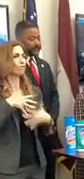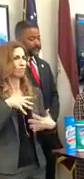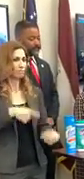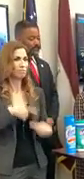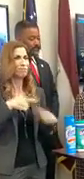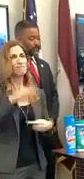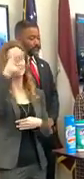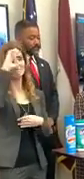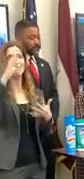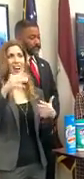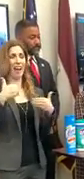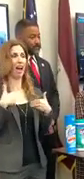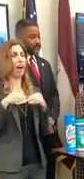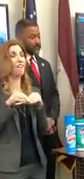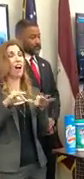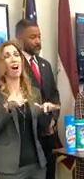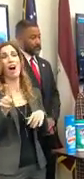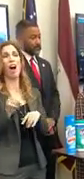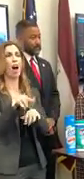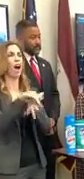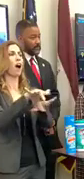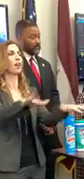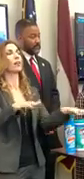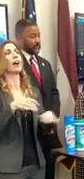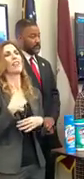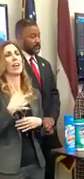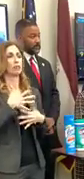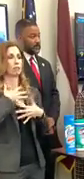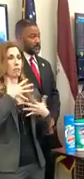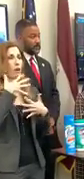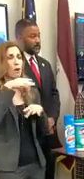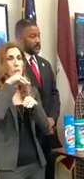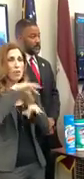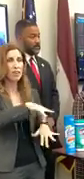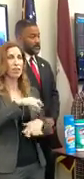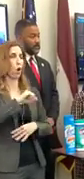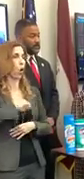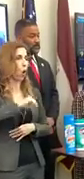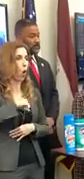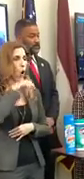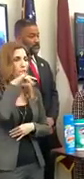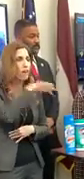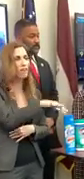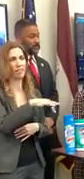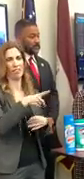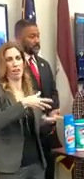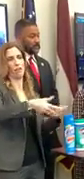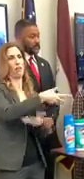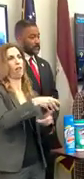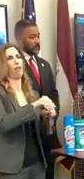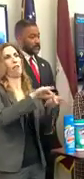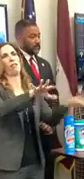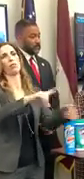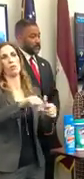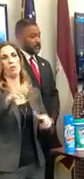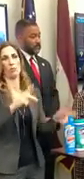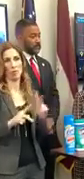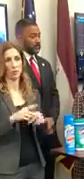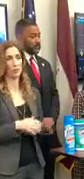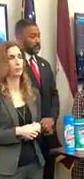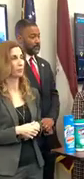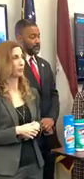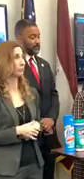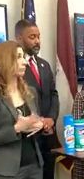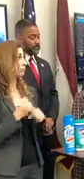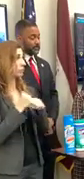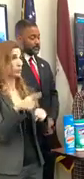spread through sharing of respiratory droplets, from coughing and that sort of thing. So what you can do to